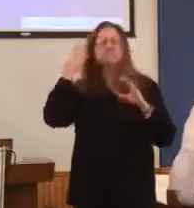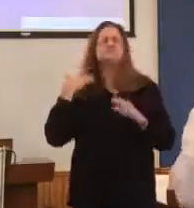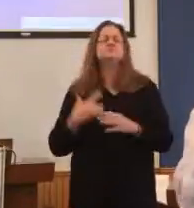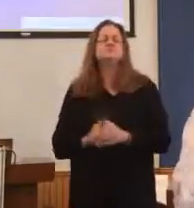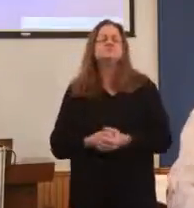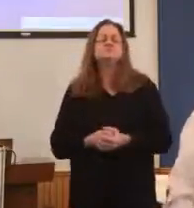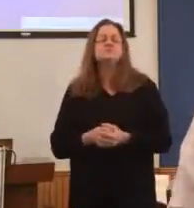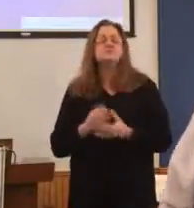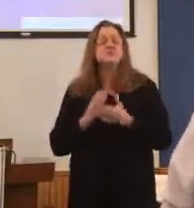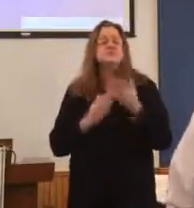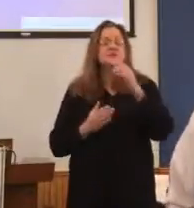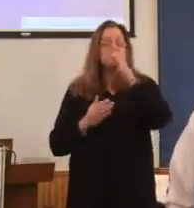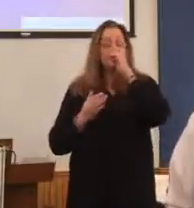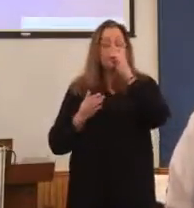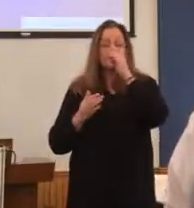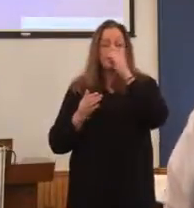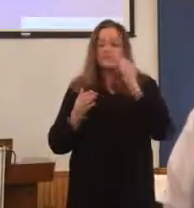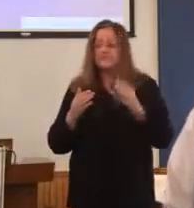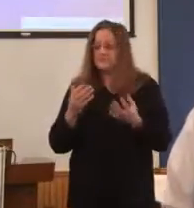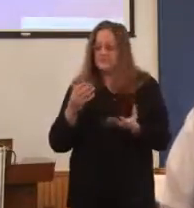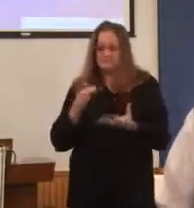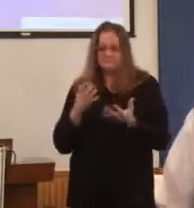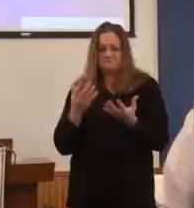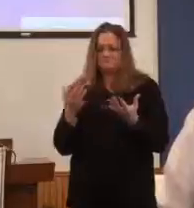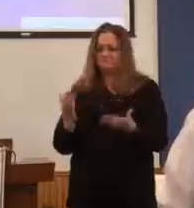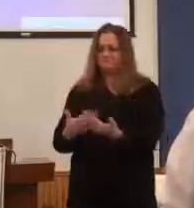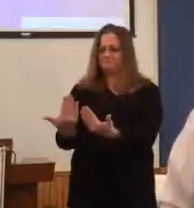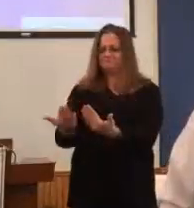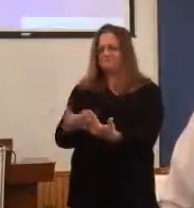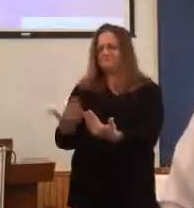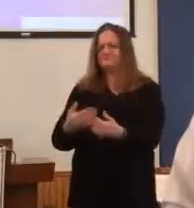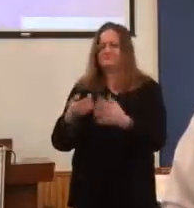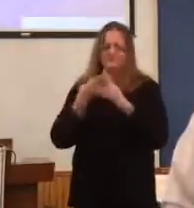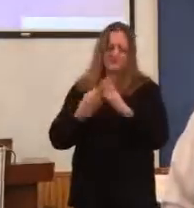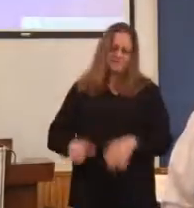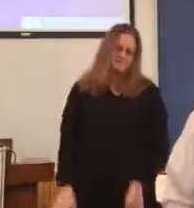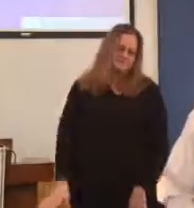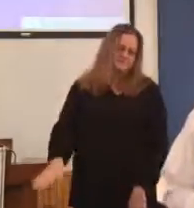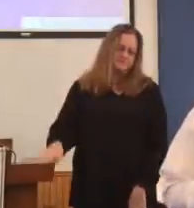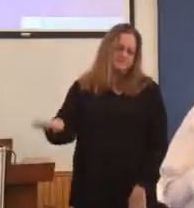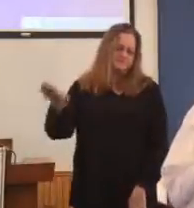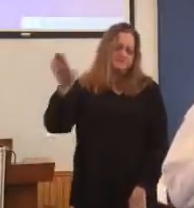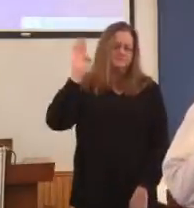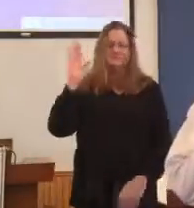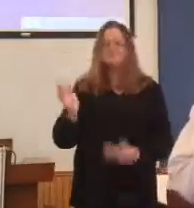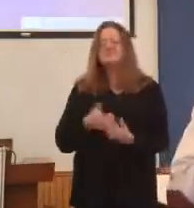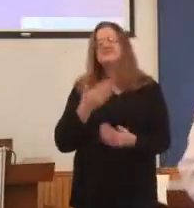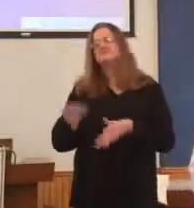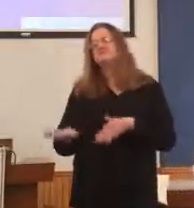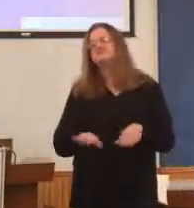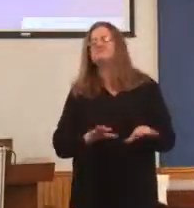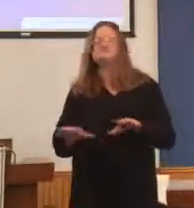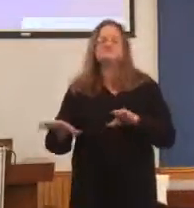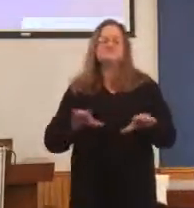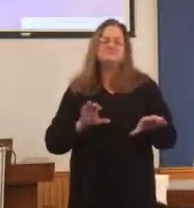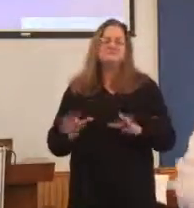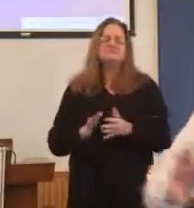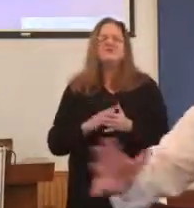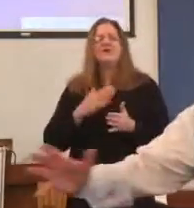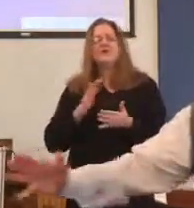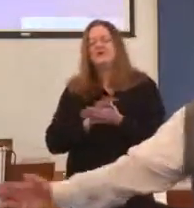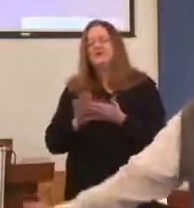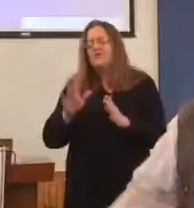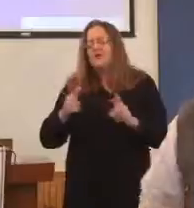You know, some people find it early in life. Some people do. And they spend their